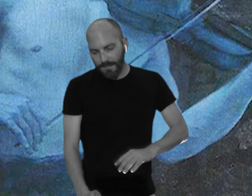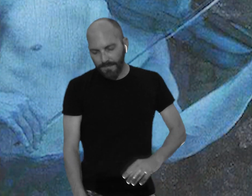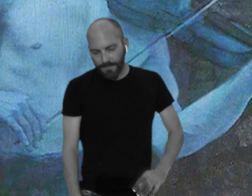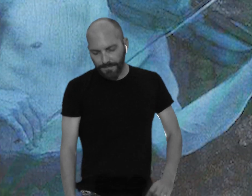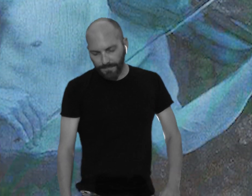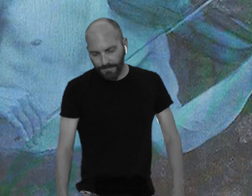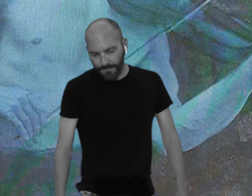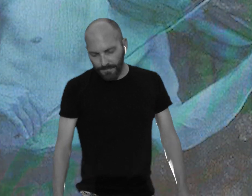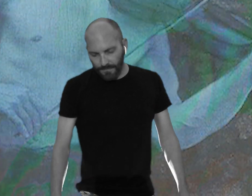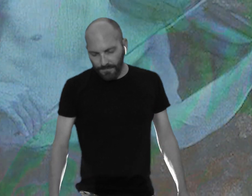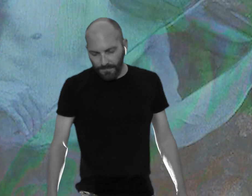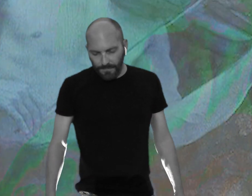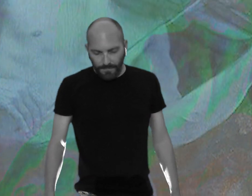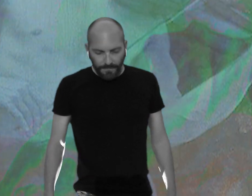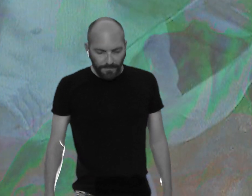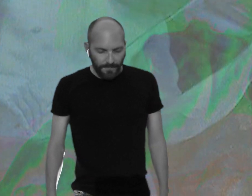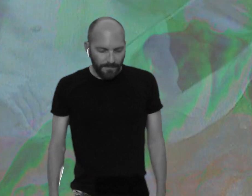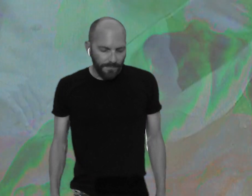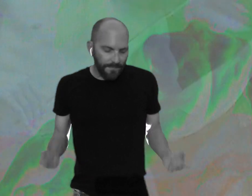satisfied.